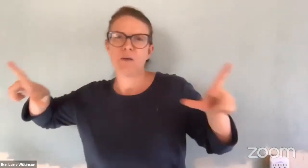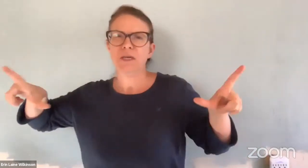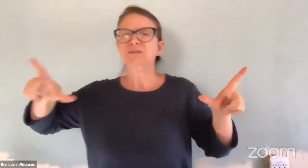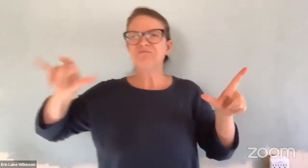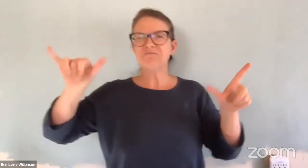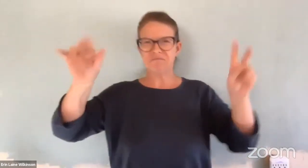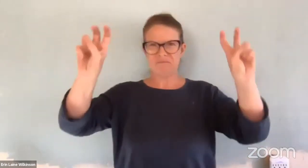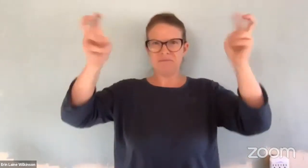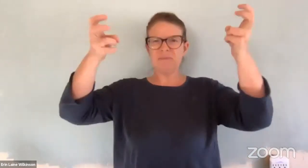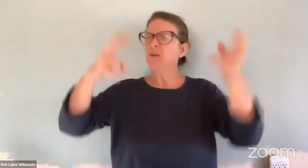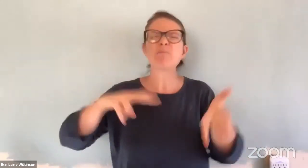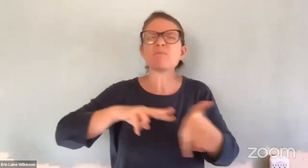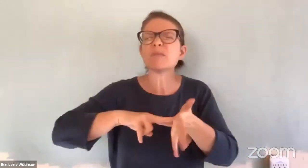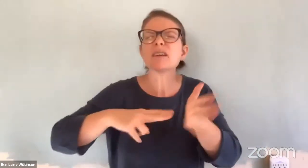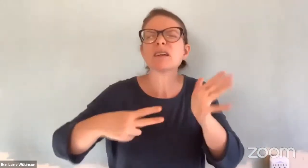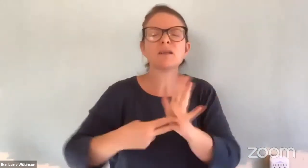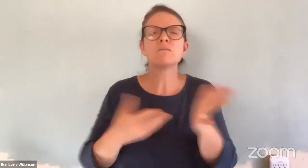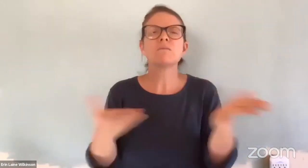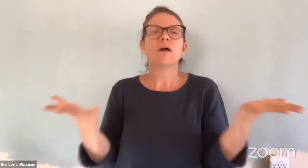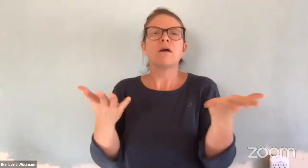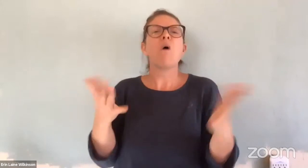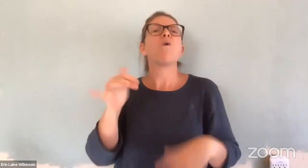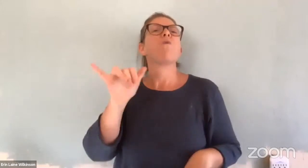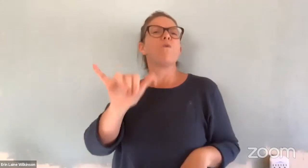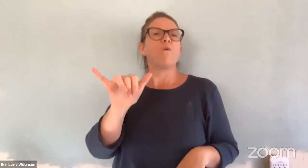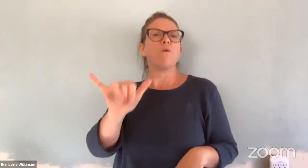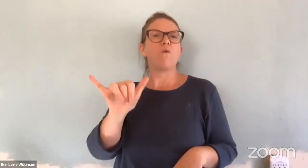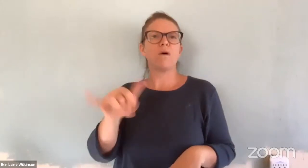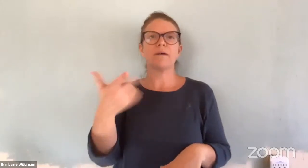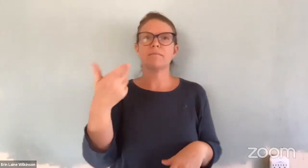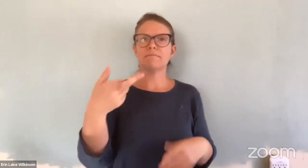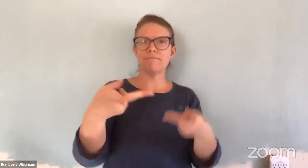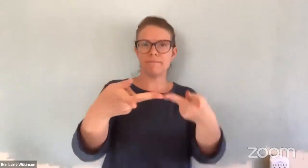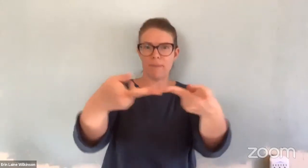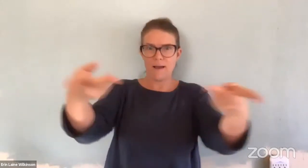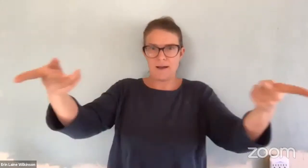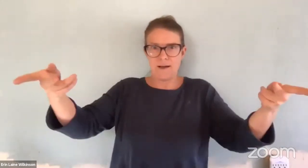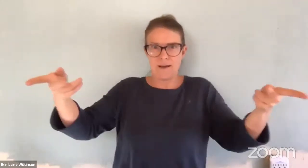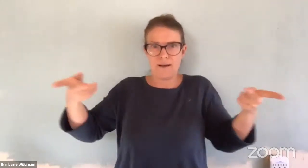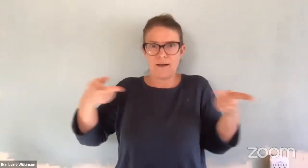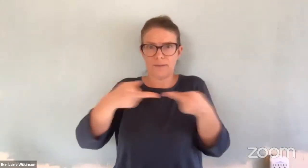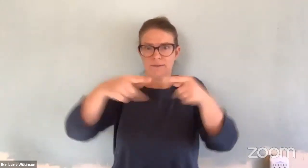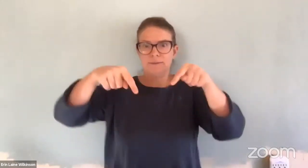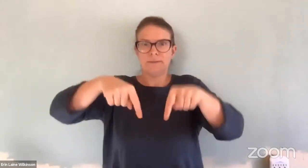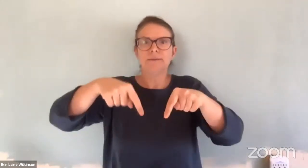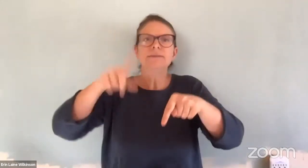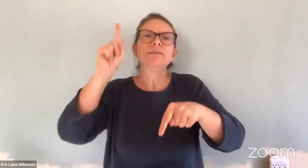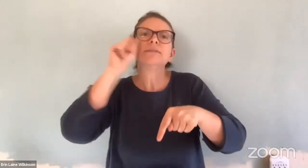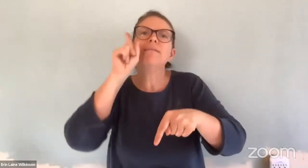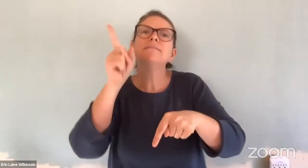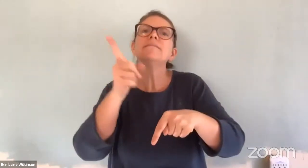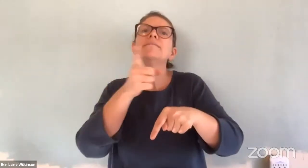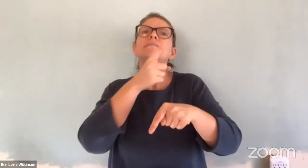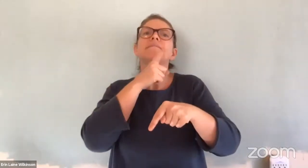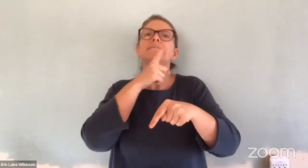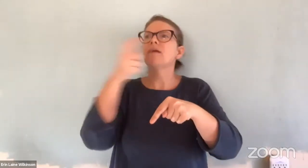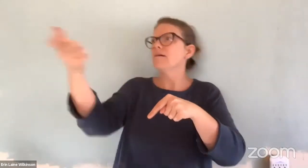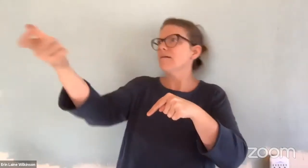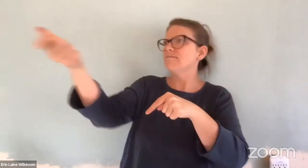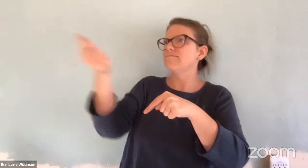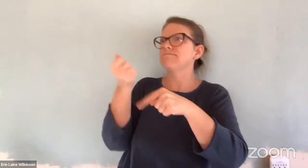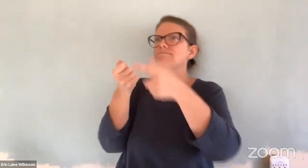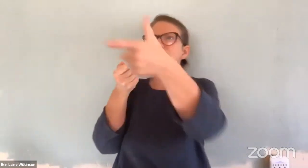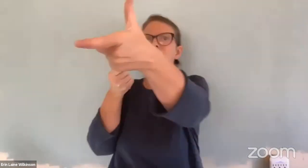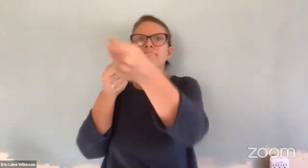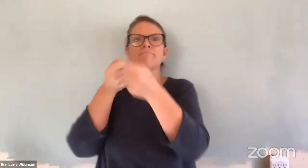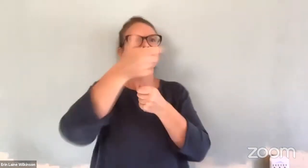sometimes referred to as deaf community sign languages. And I think when we hear those terminologies used for those, we know that